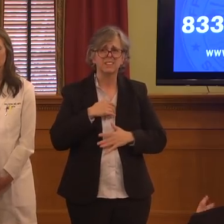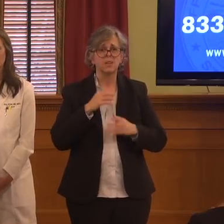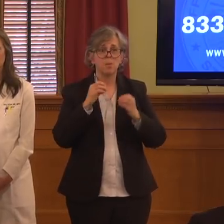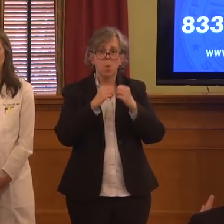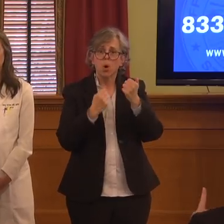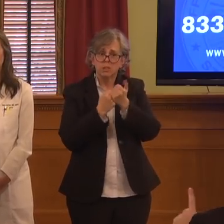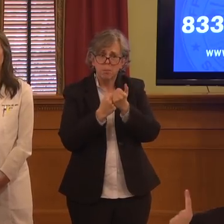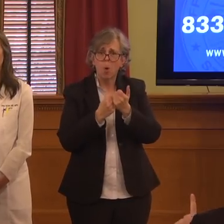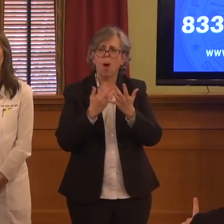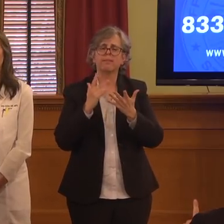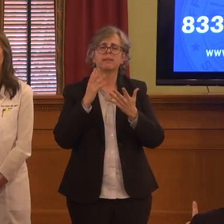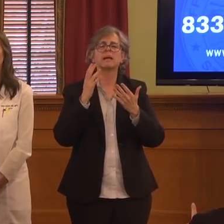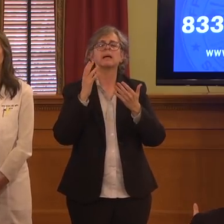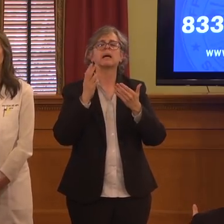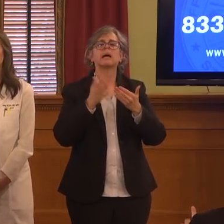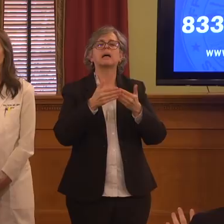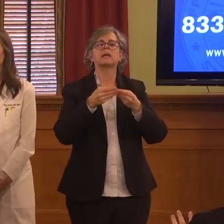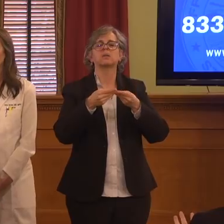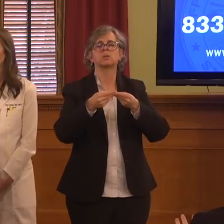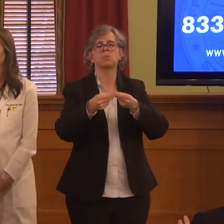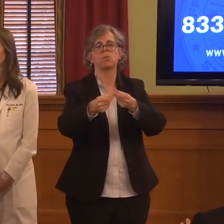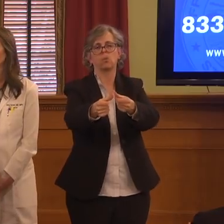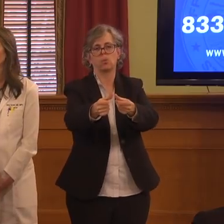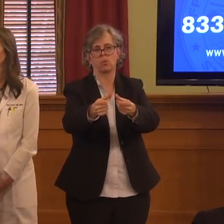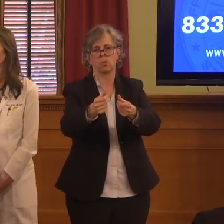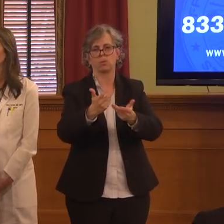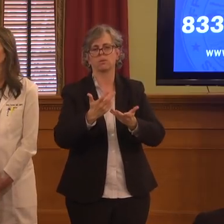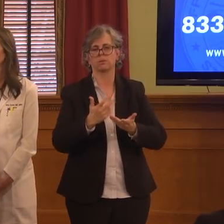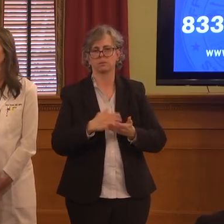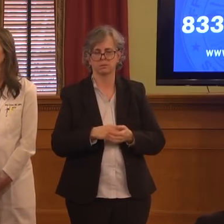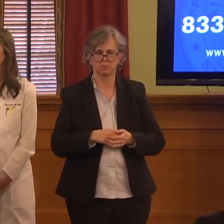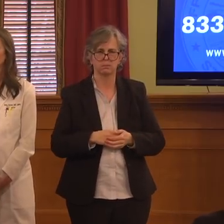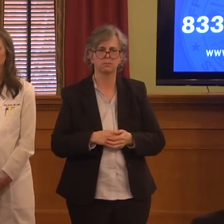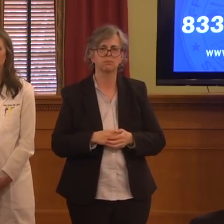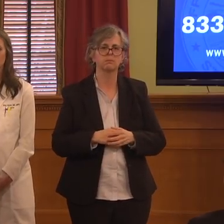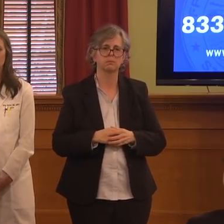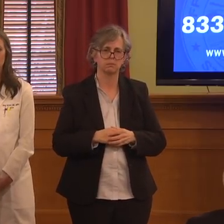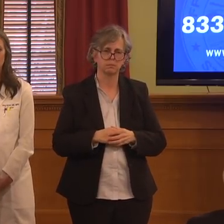So I want to ask people to think about that as well.